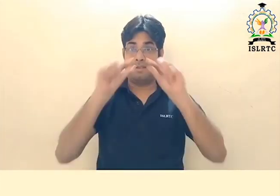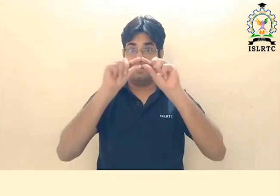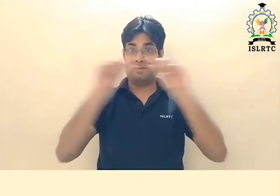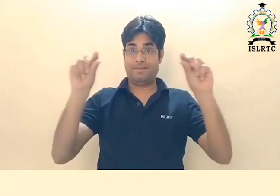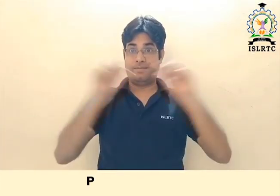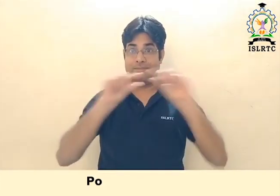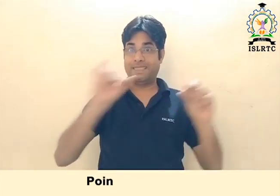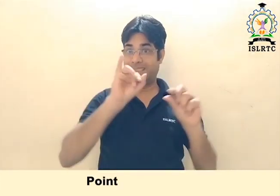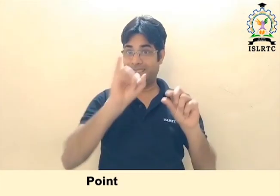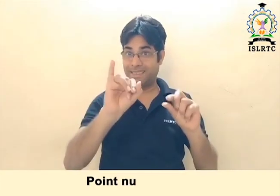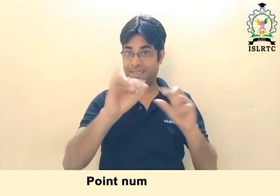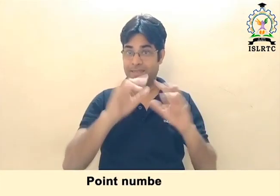Point number 6.